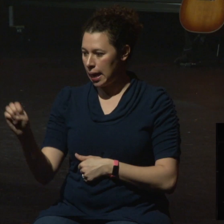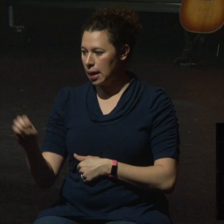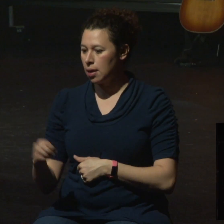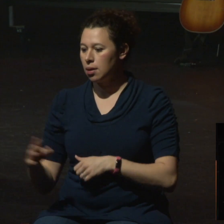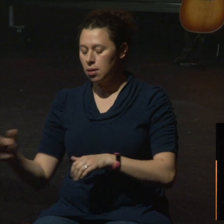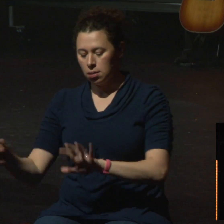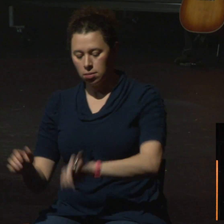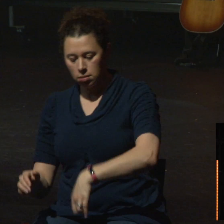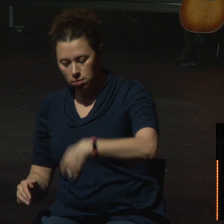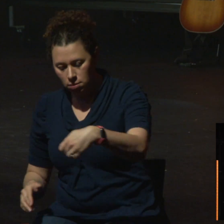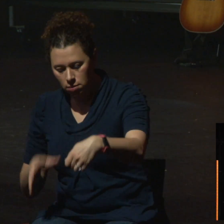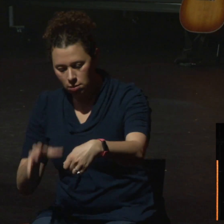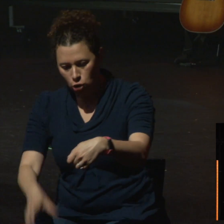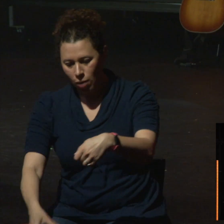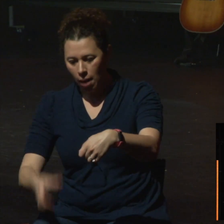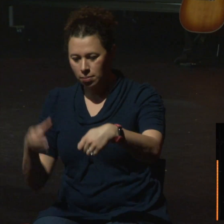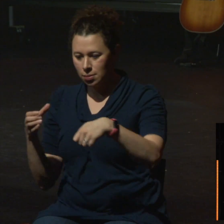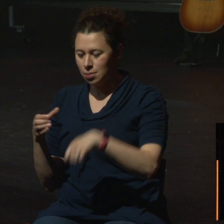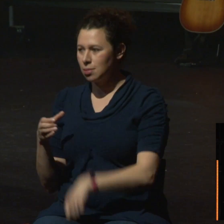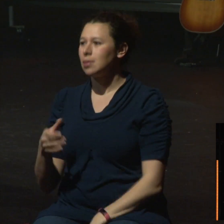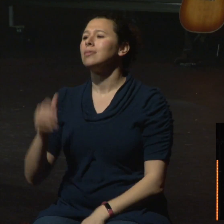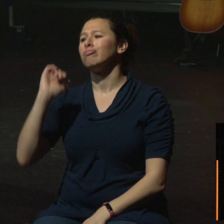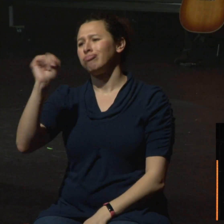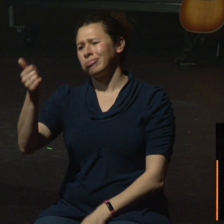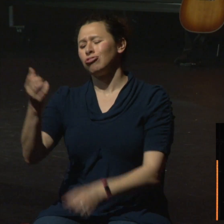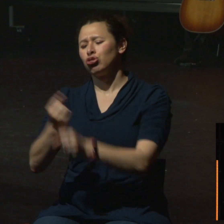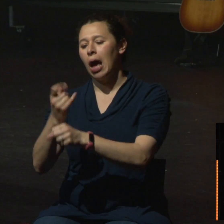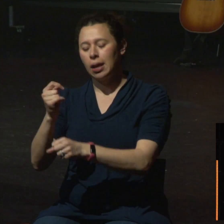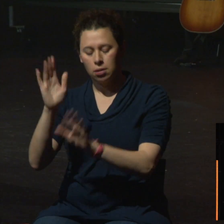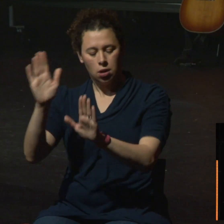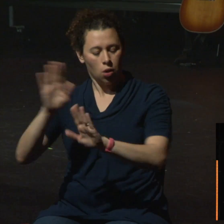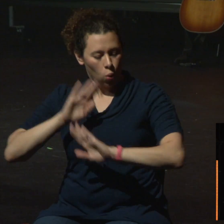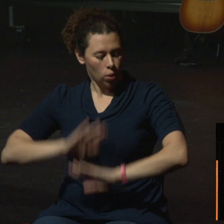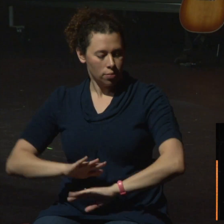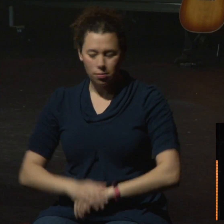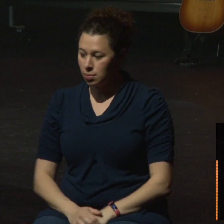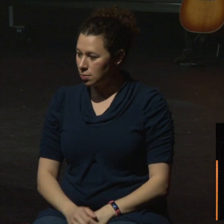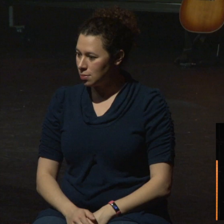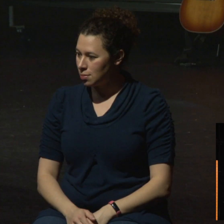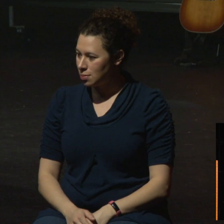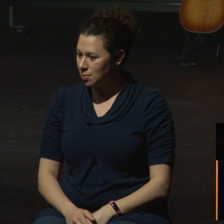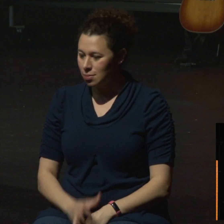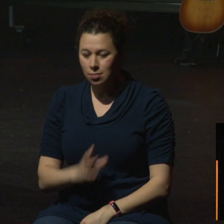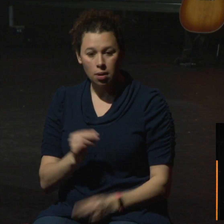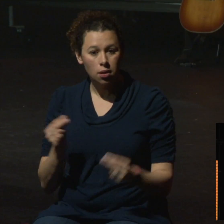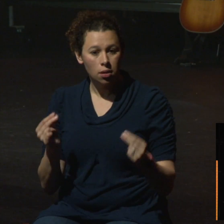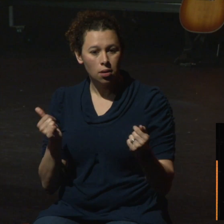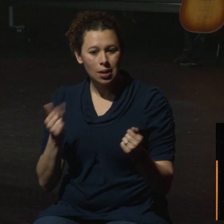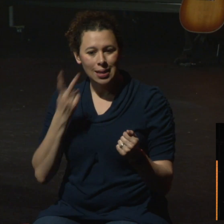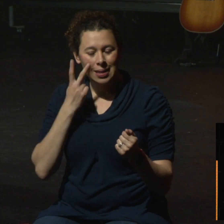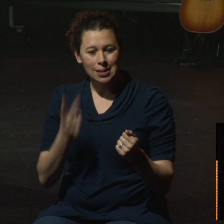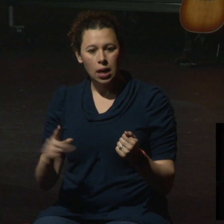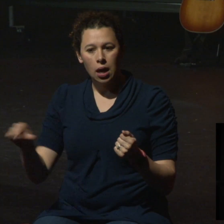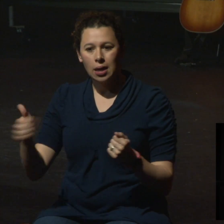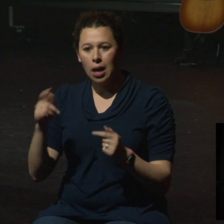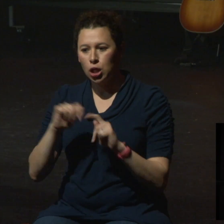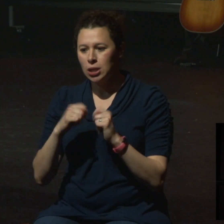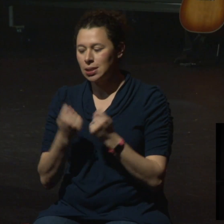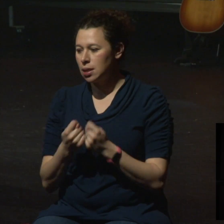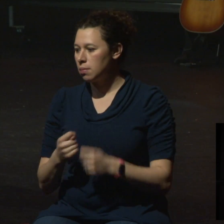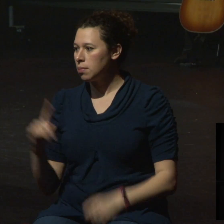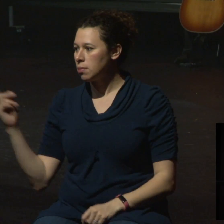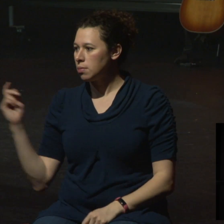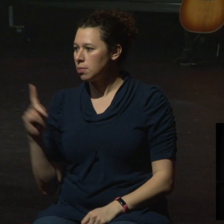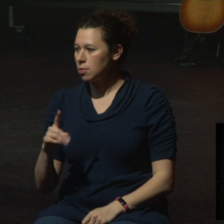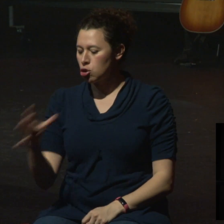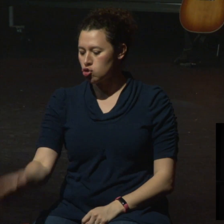grabs a bottle. I'm like, all right, she got it. And all of a sudden, I see one of her teammates come up and grab a